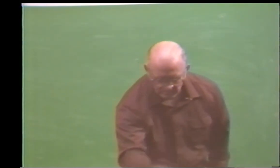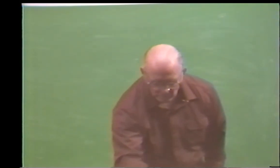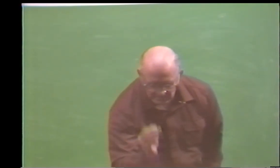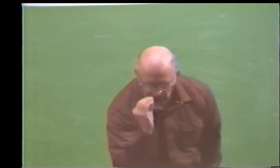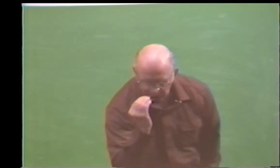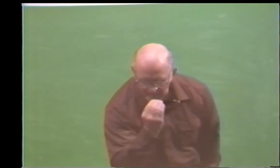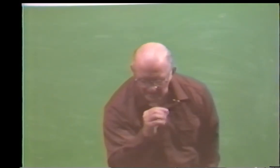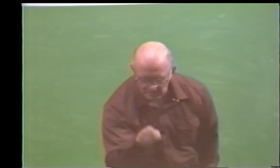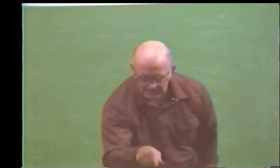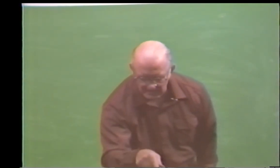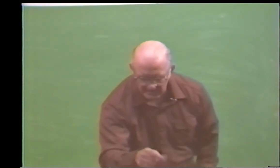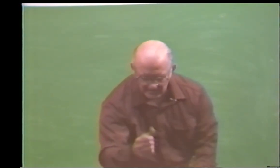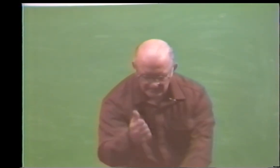puts the flowers there.